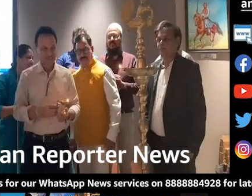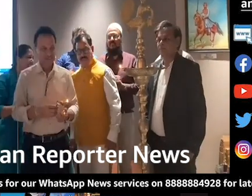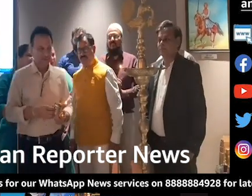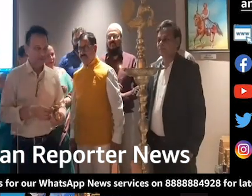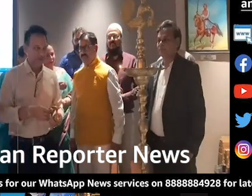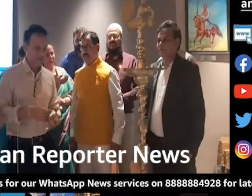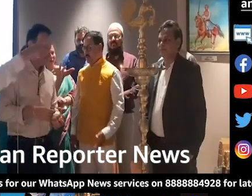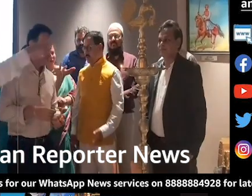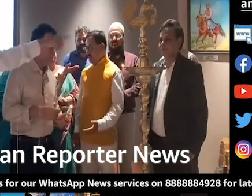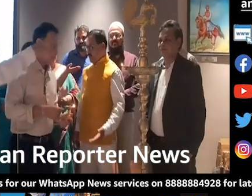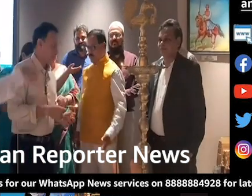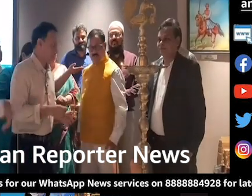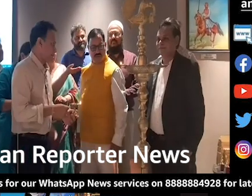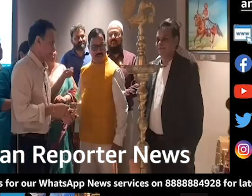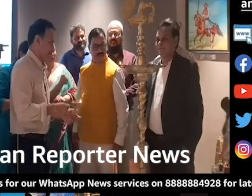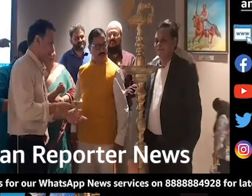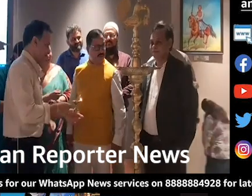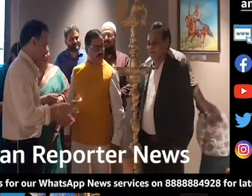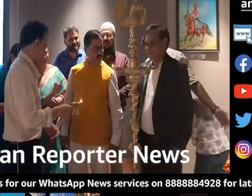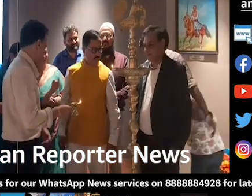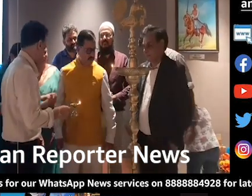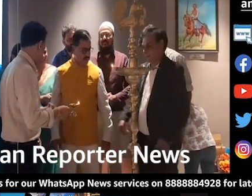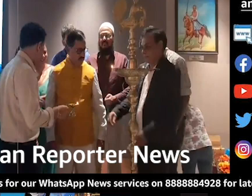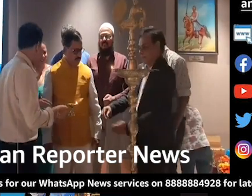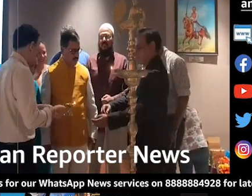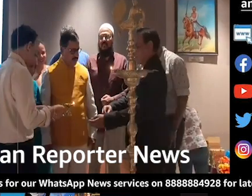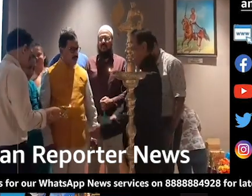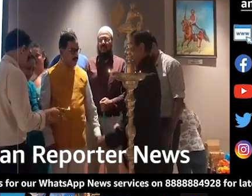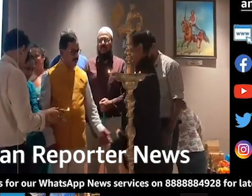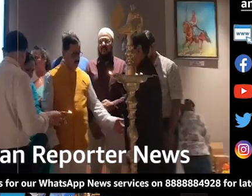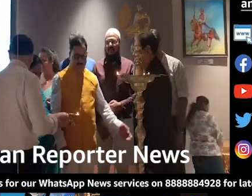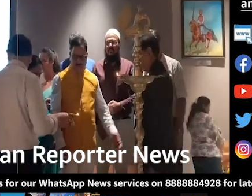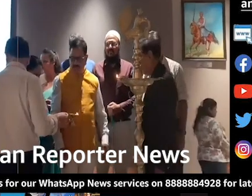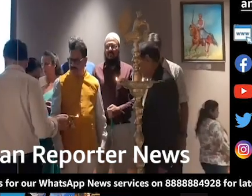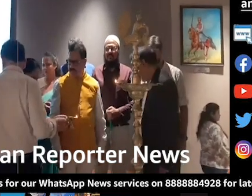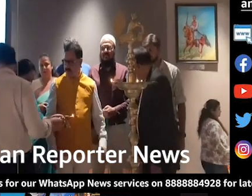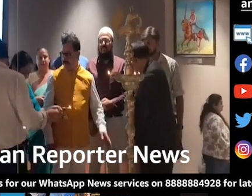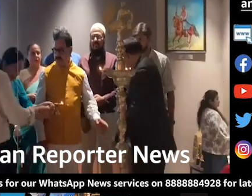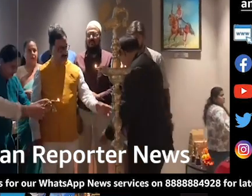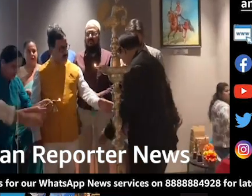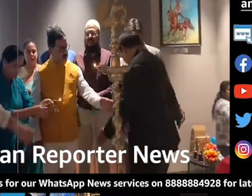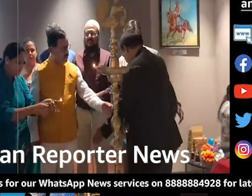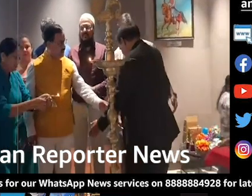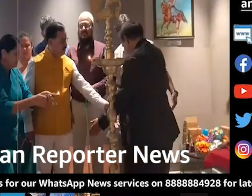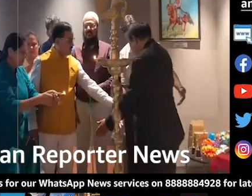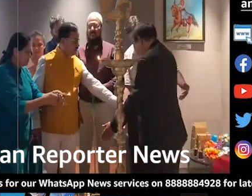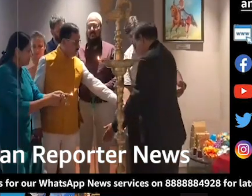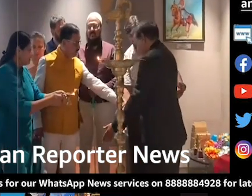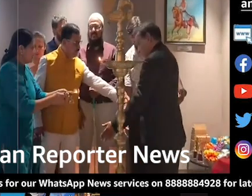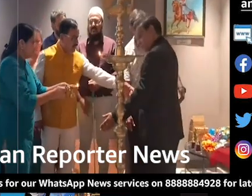So let the light start from India and move on to the whole world as part of globalization.